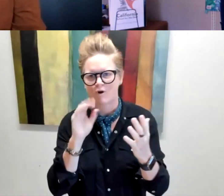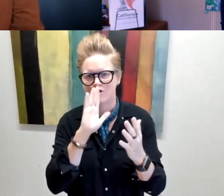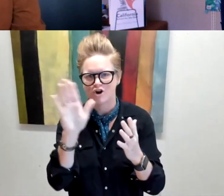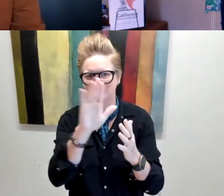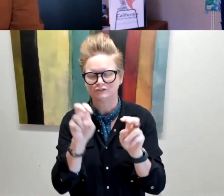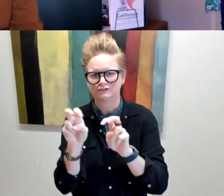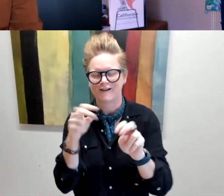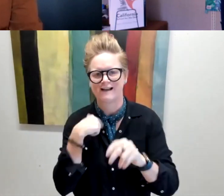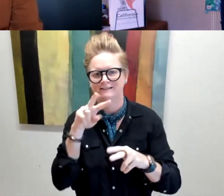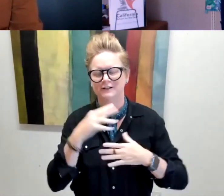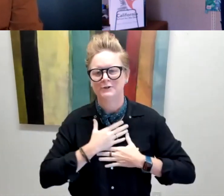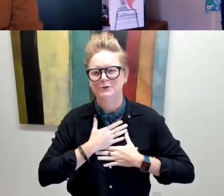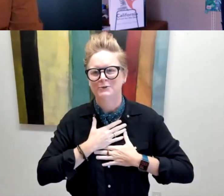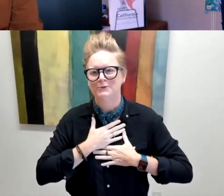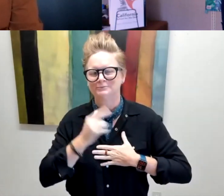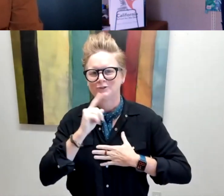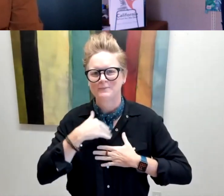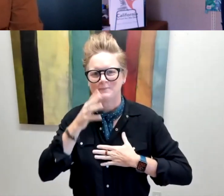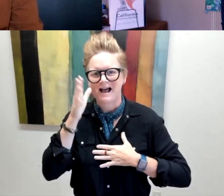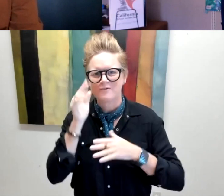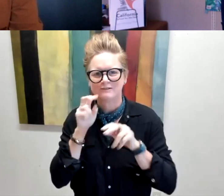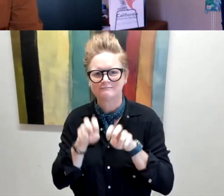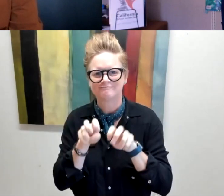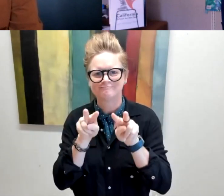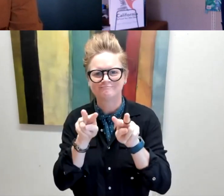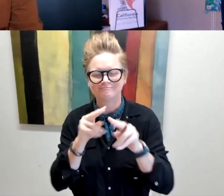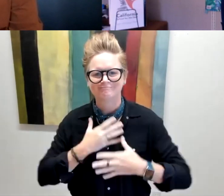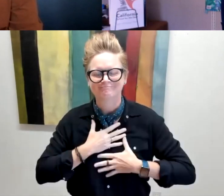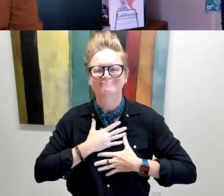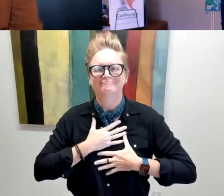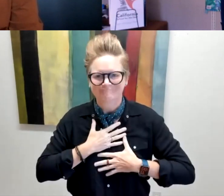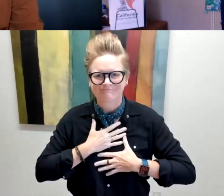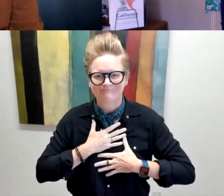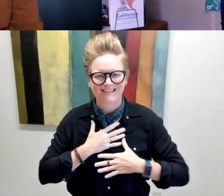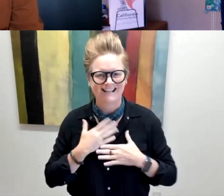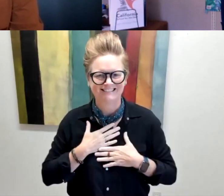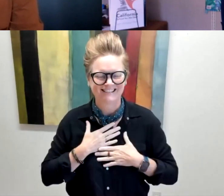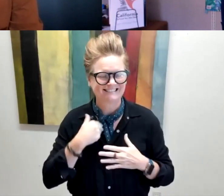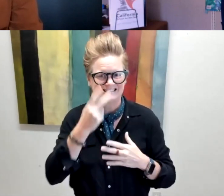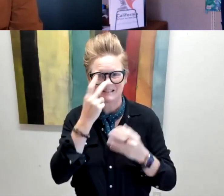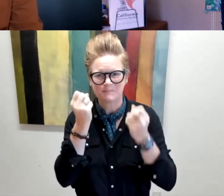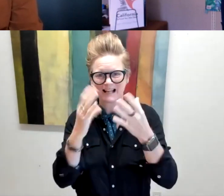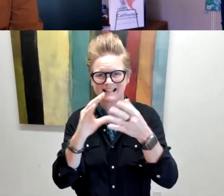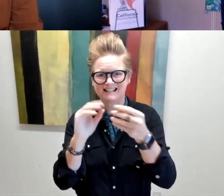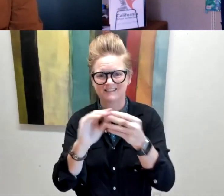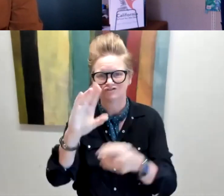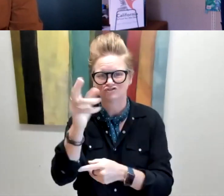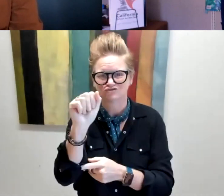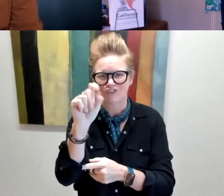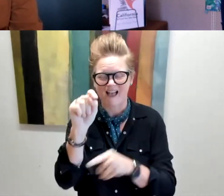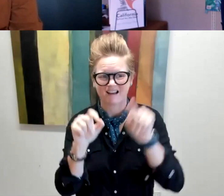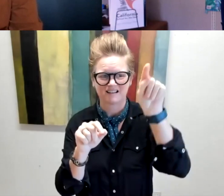and little rights and trying to figure out what path you're exactly on. But just watching all of you, I have to say, I look up to you.